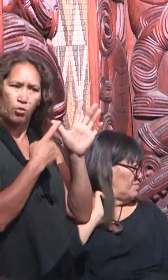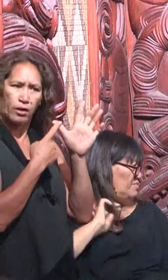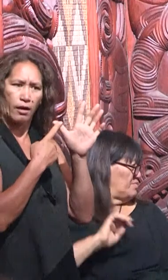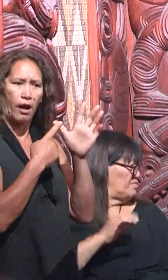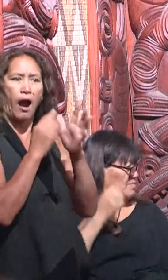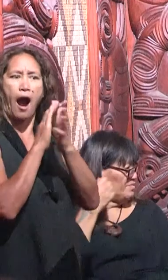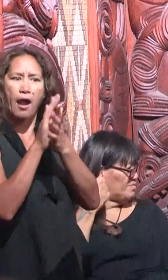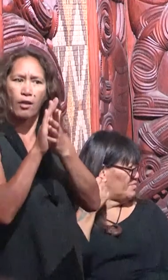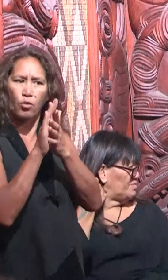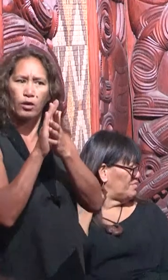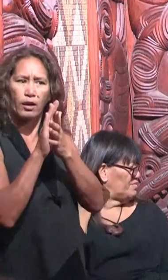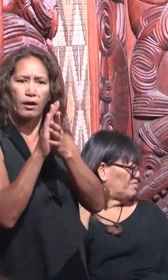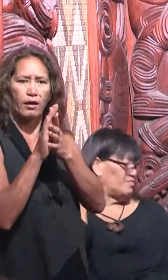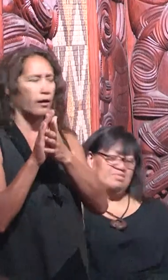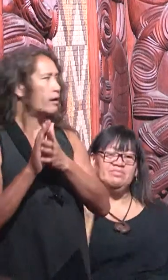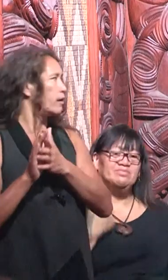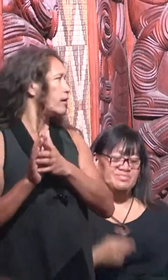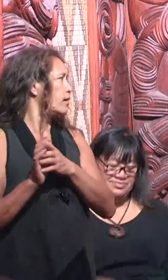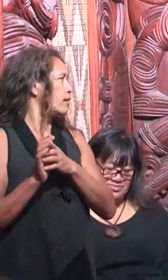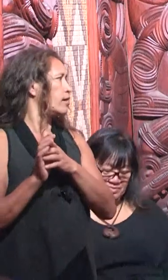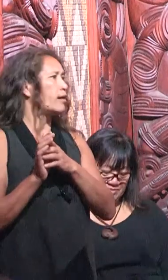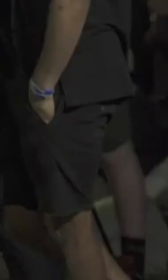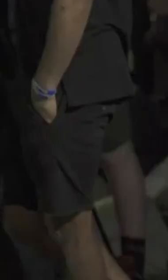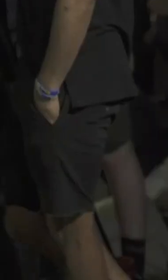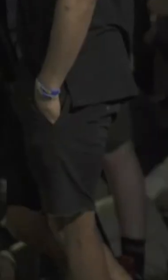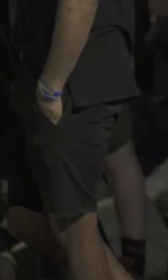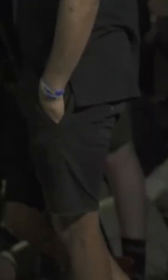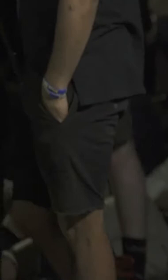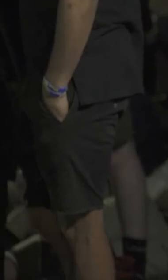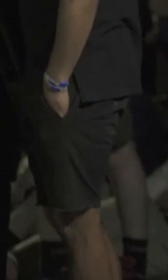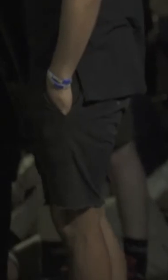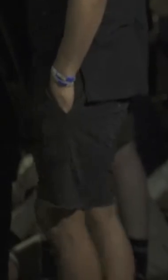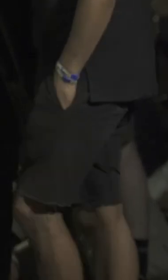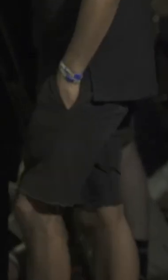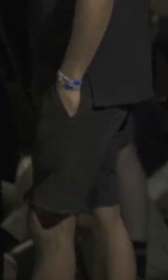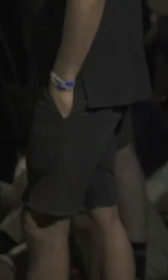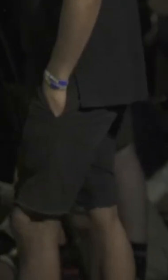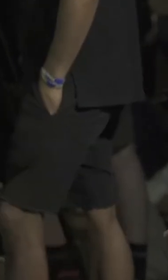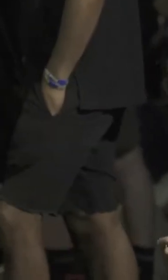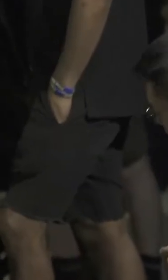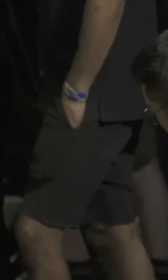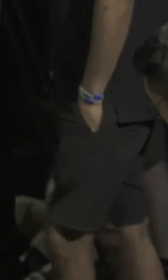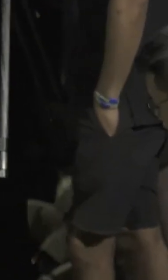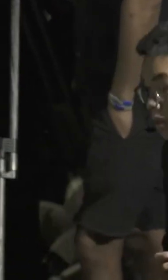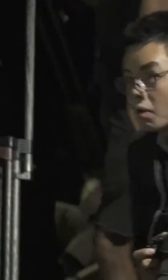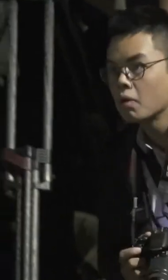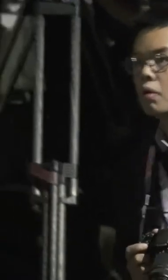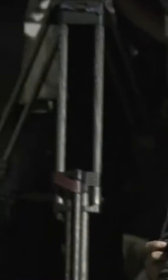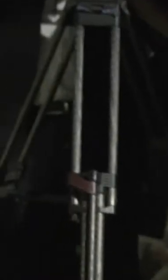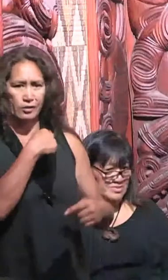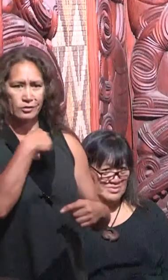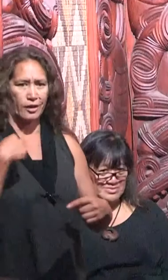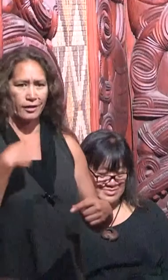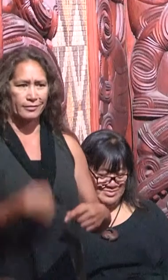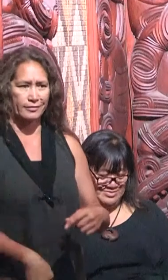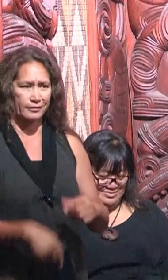friend Faye, you come up here, you do that, okay? And if we run out of languages, we'll end up with Chinese. So, amen? Anyway,